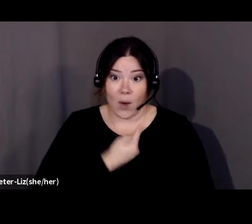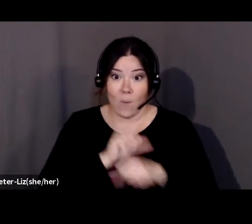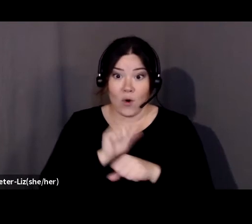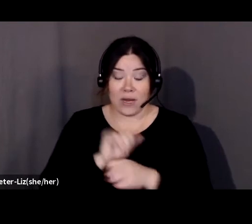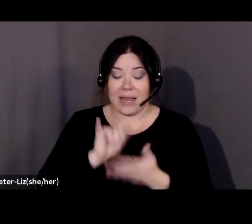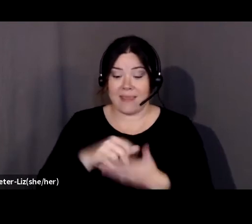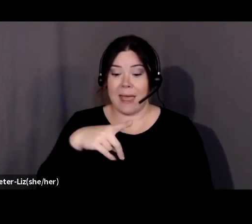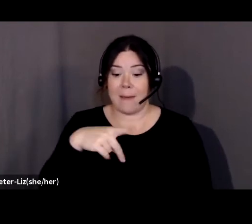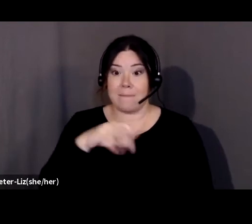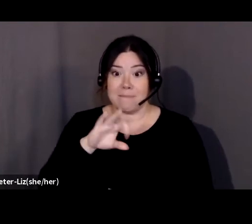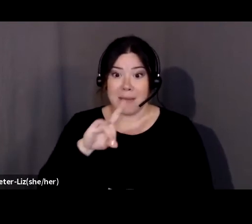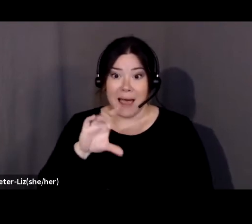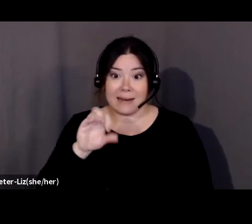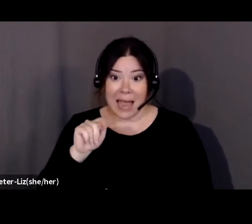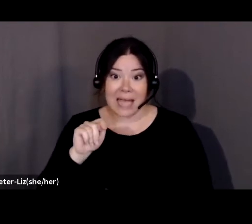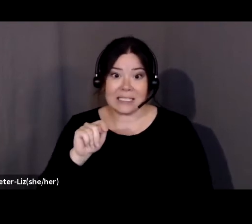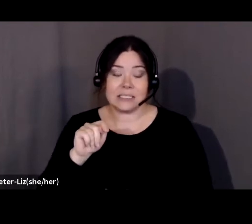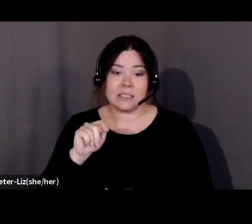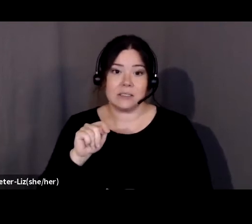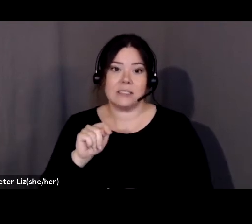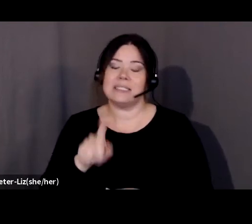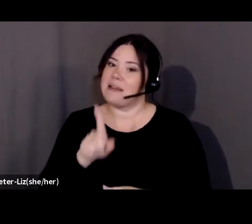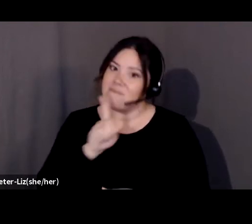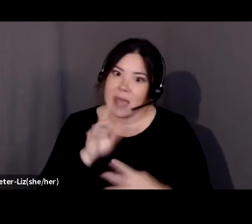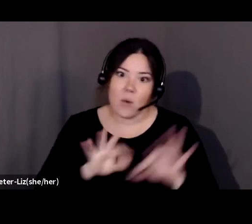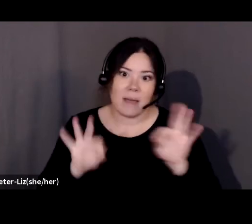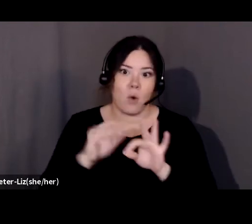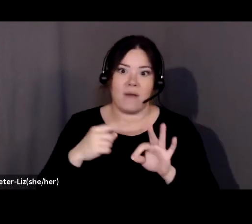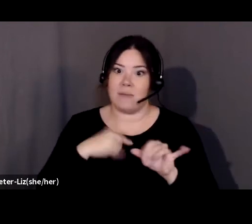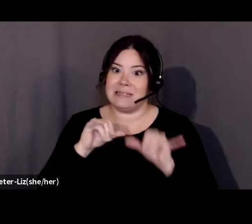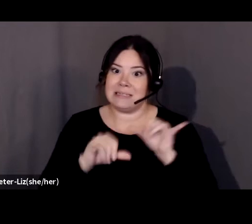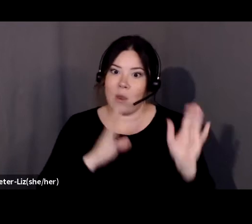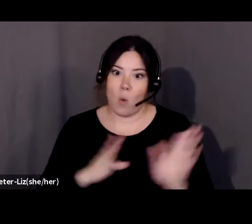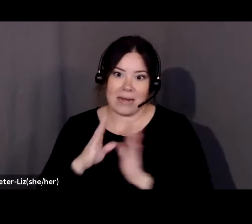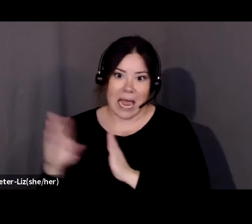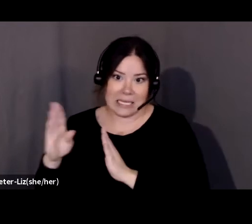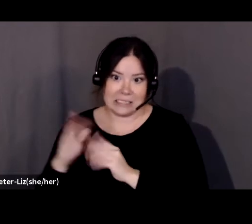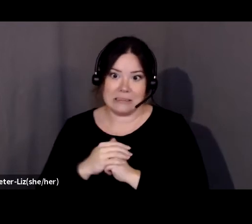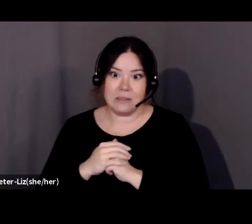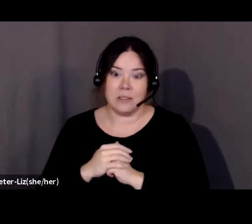podcast, it is very important for me to stay organized, because